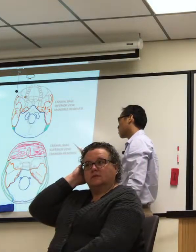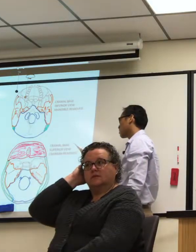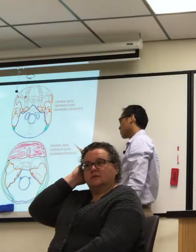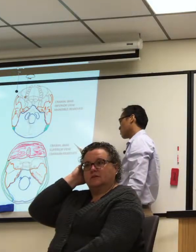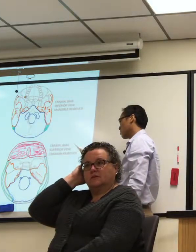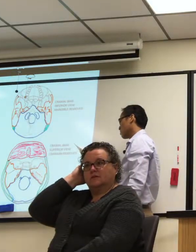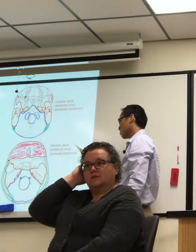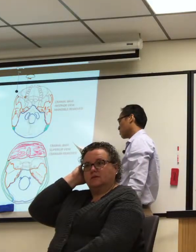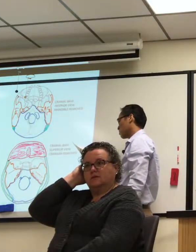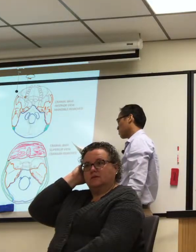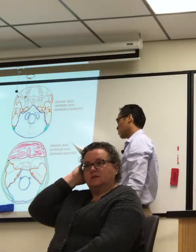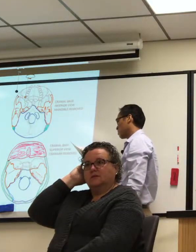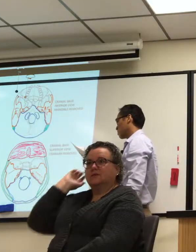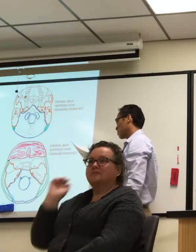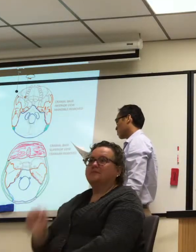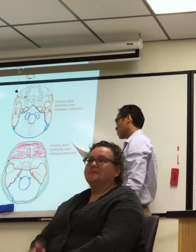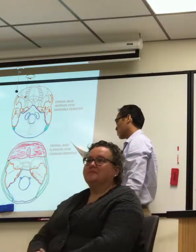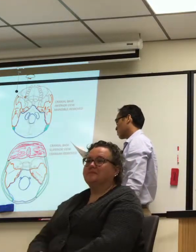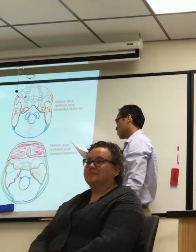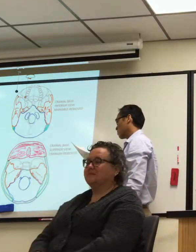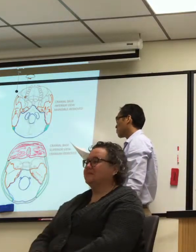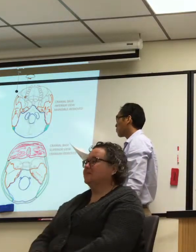there.